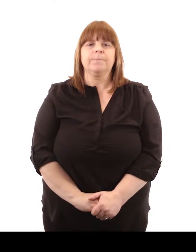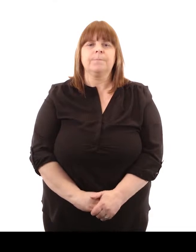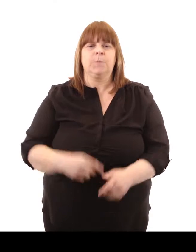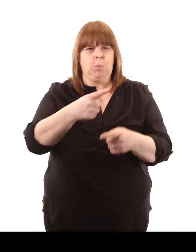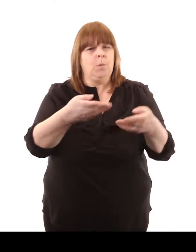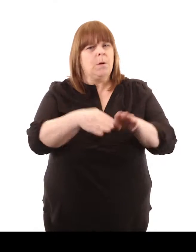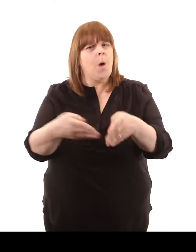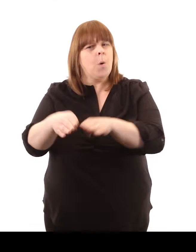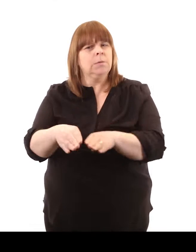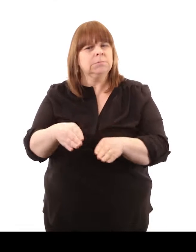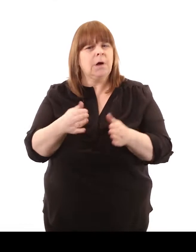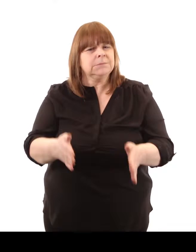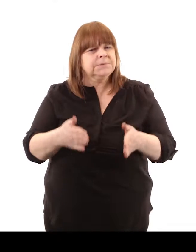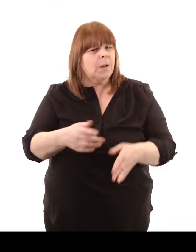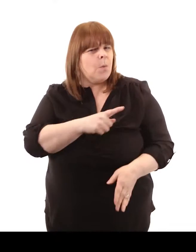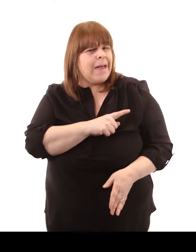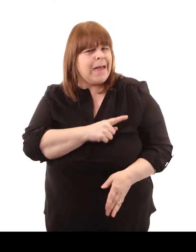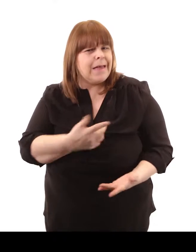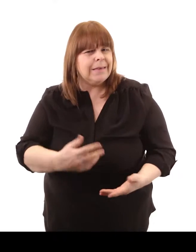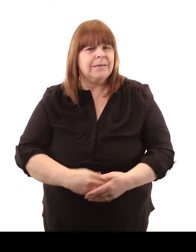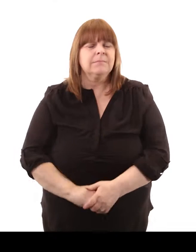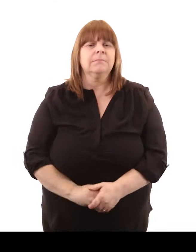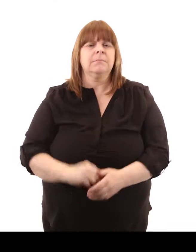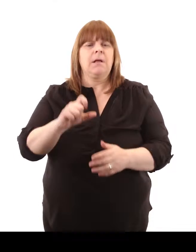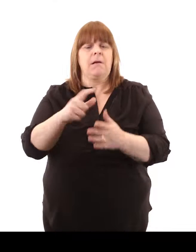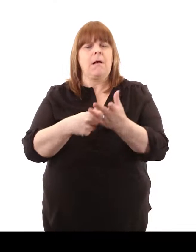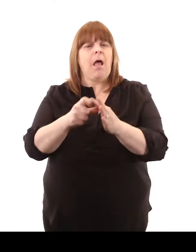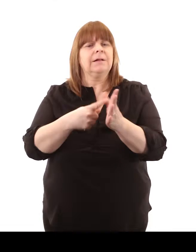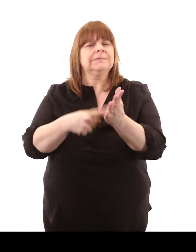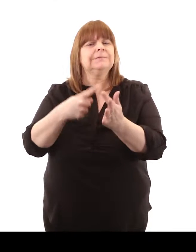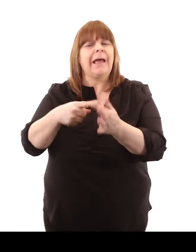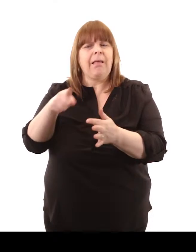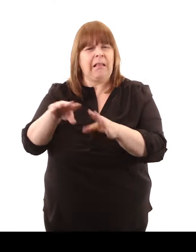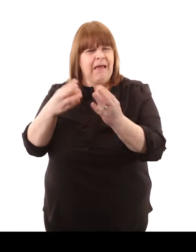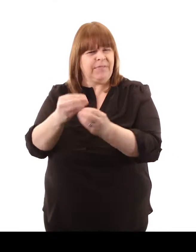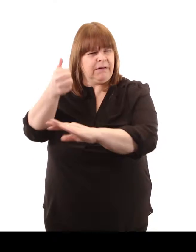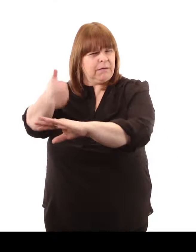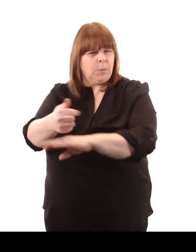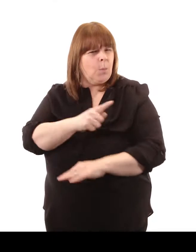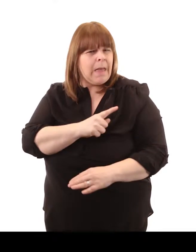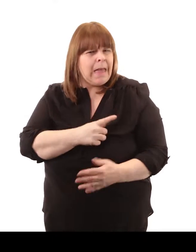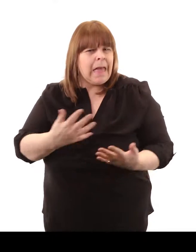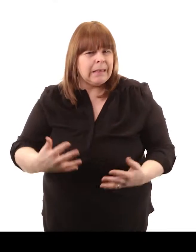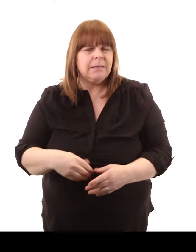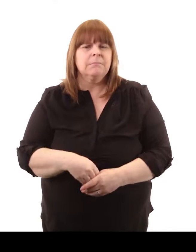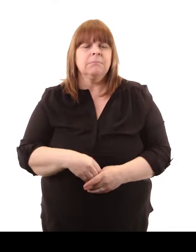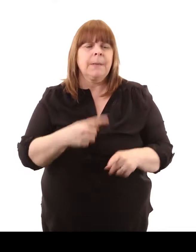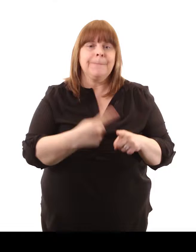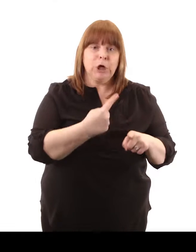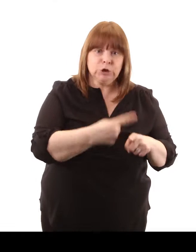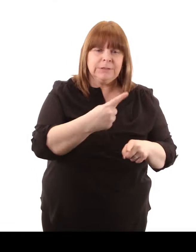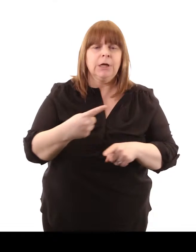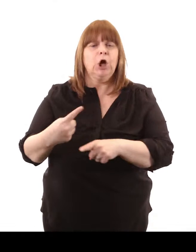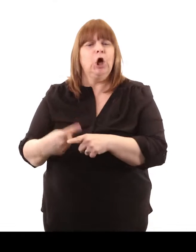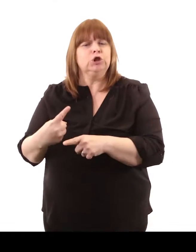Why are you closing hospitals? Why is Calderdale getting everything? What's the difference between A&E and